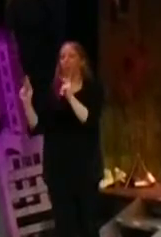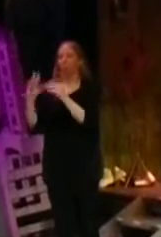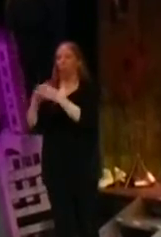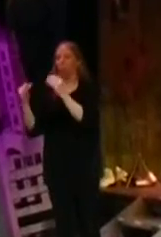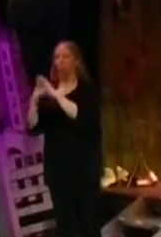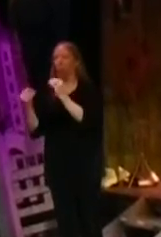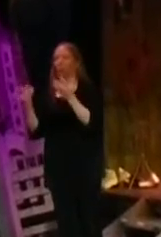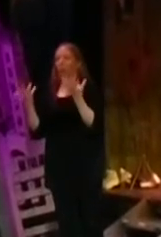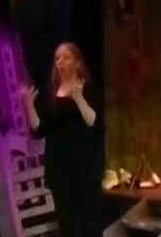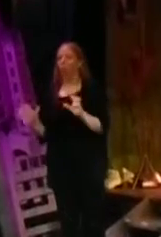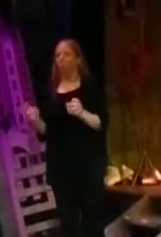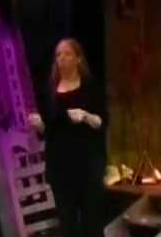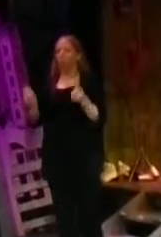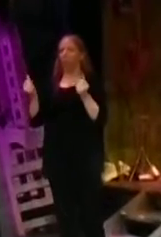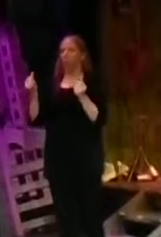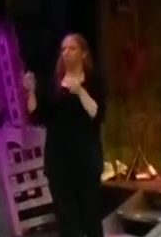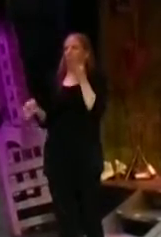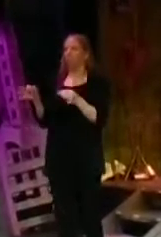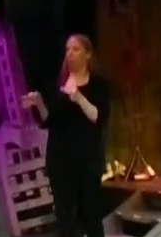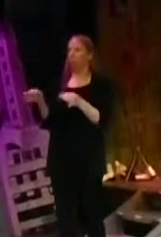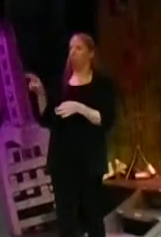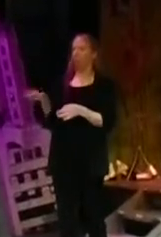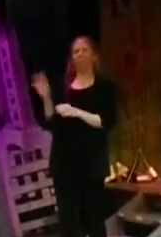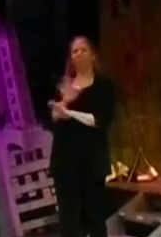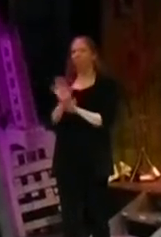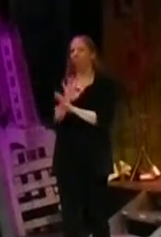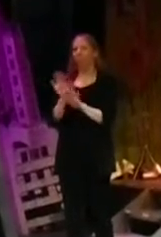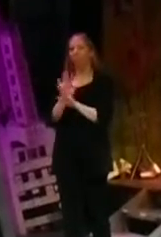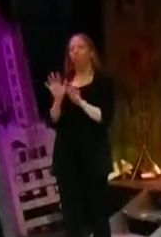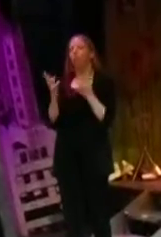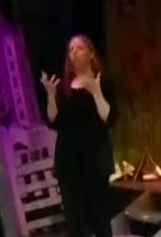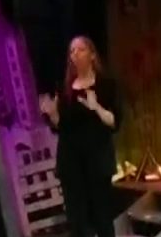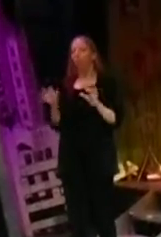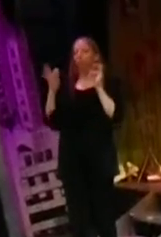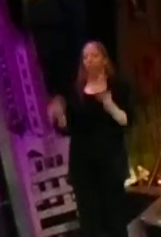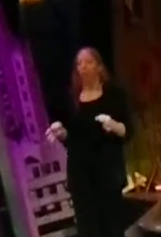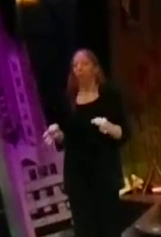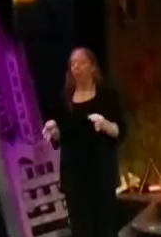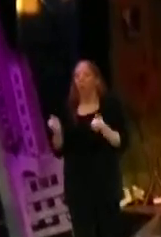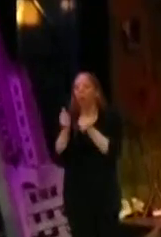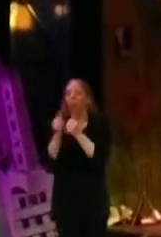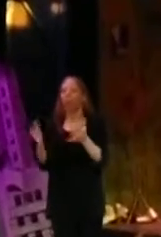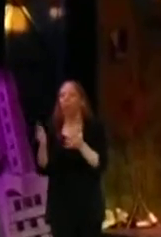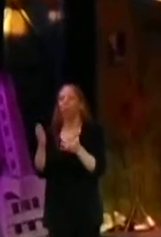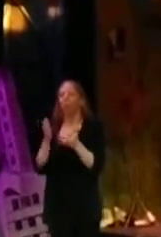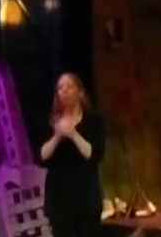we don't make snap judgments, so that we don't make uninformed decisions